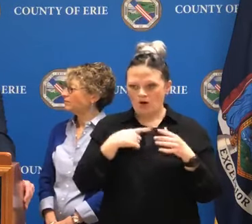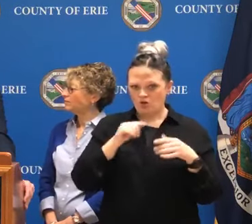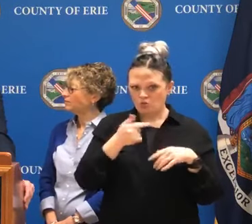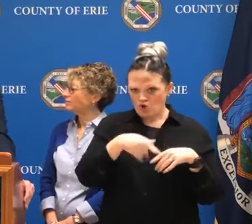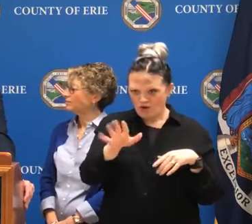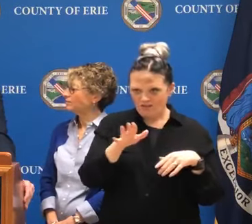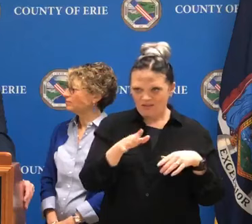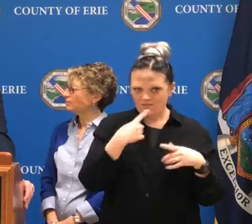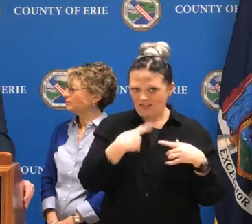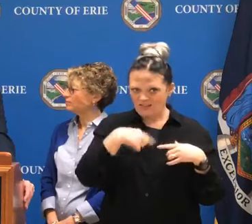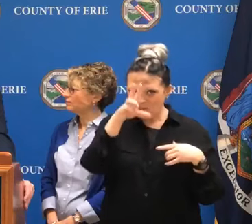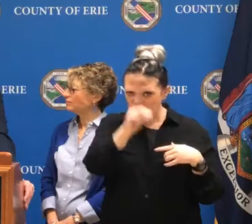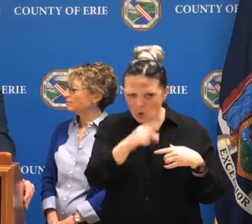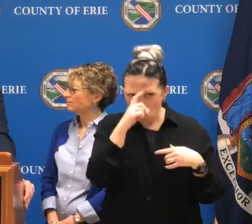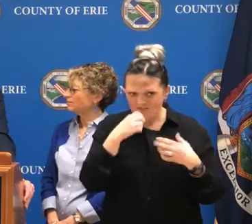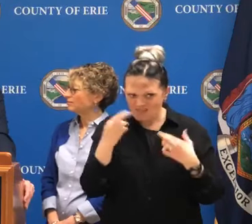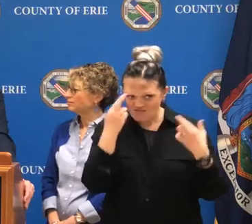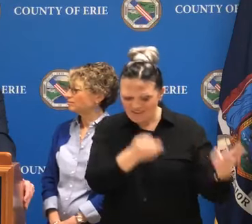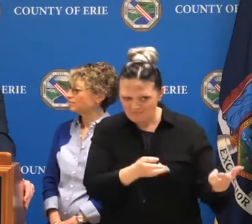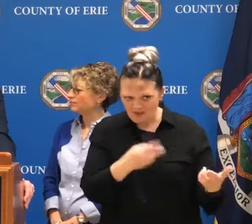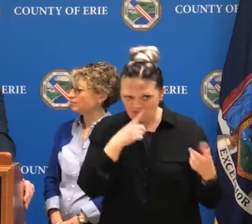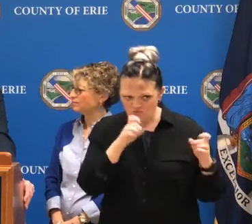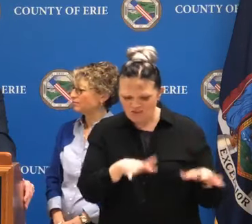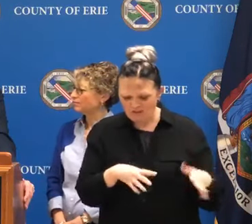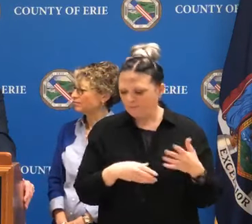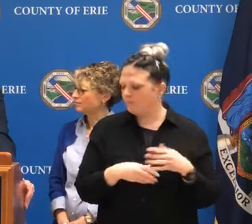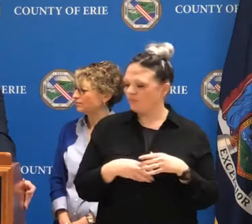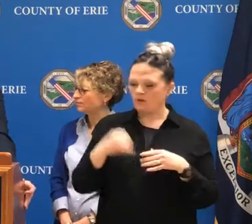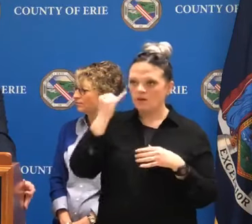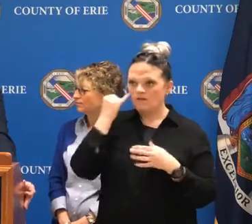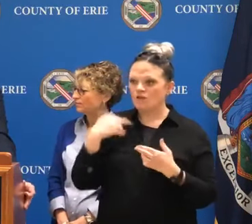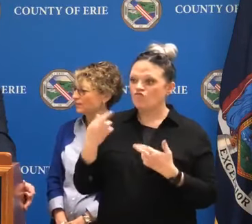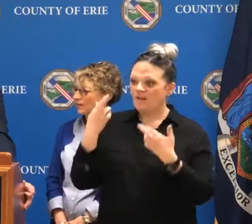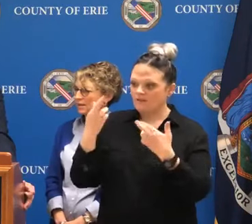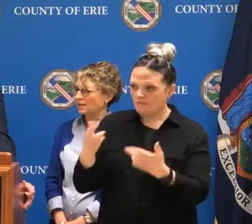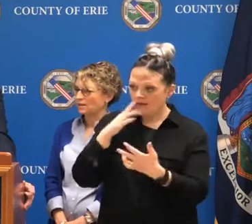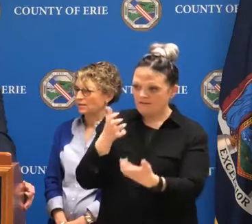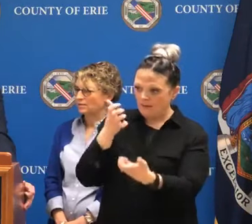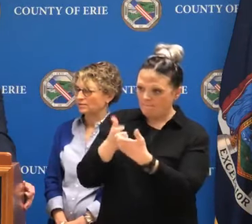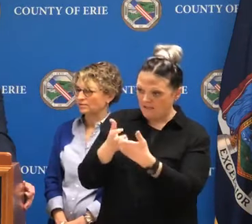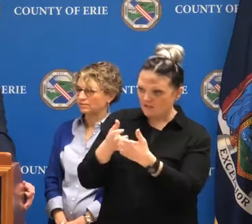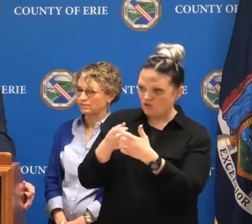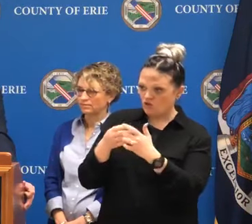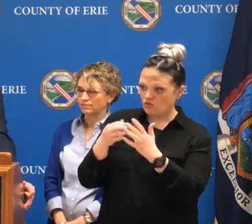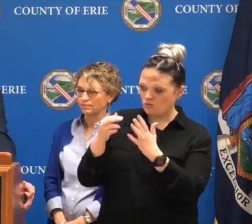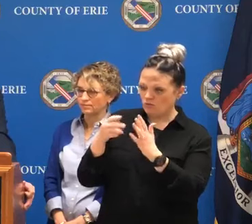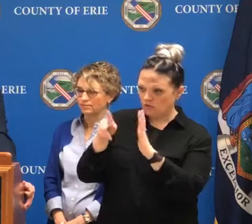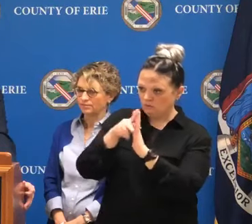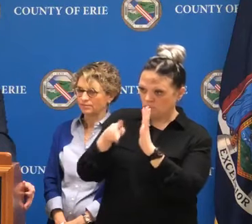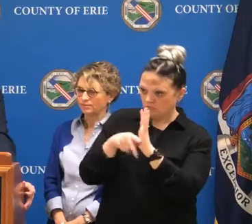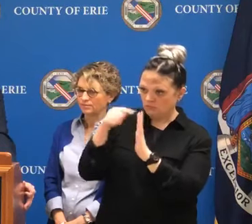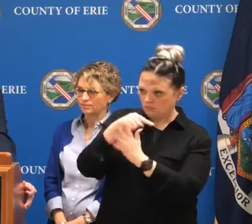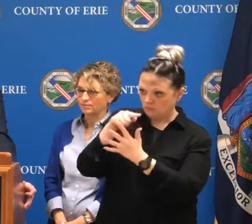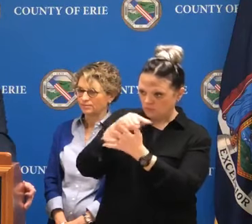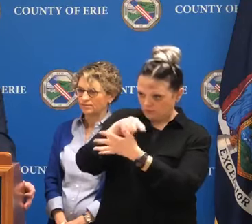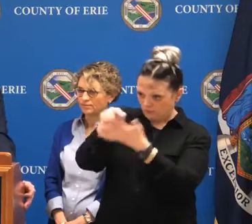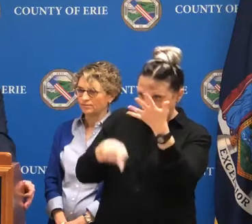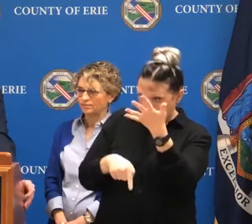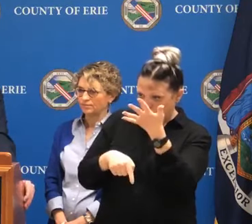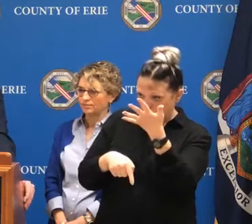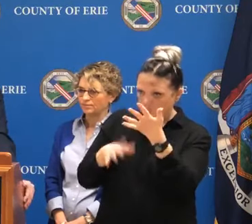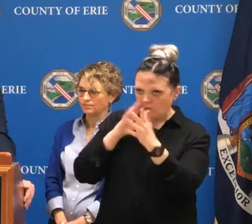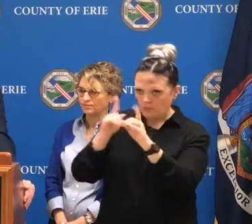doctors recommend it? No, if the recommended and it meets the protocols, it will not be turned away. They may not be able to get tested that day. They'll be